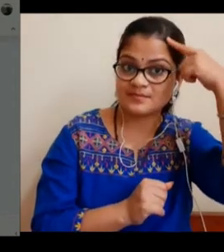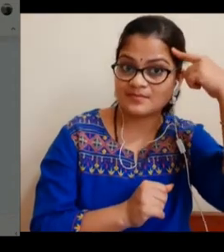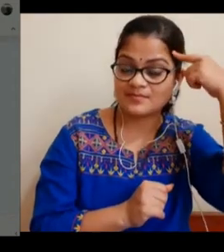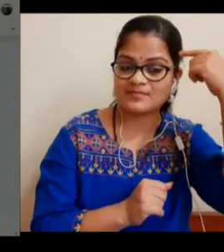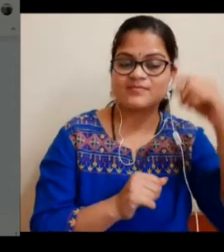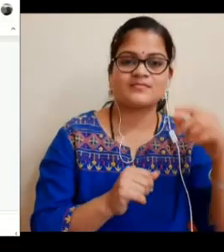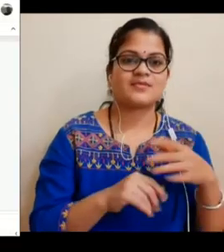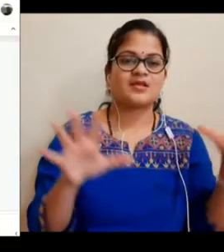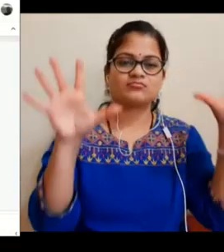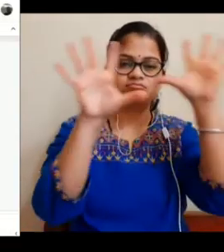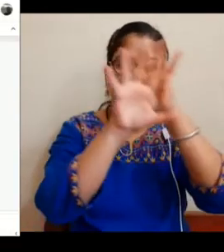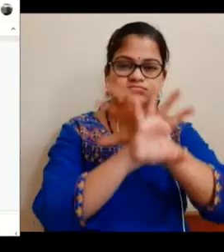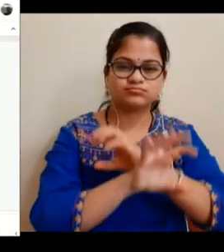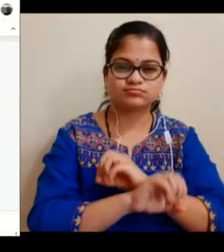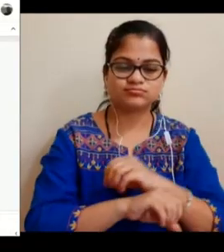I'll choose dark.